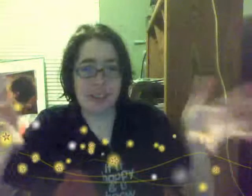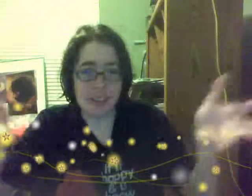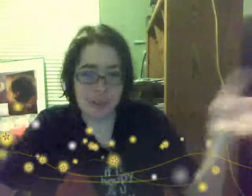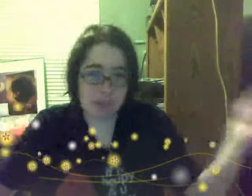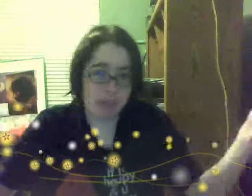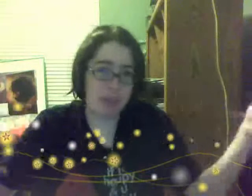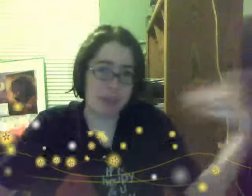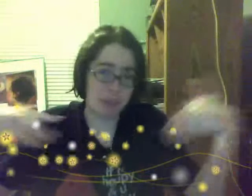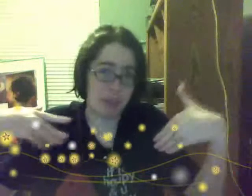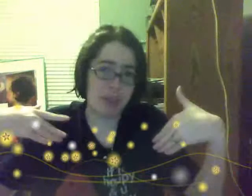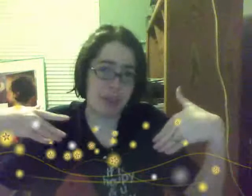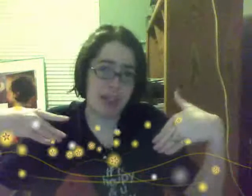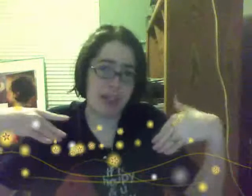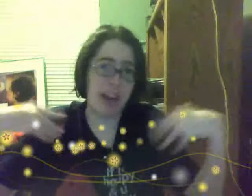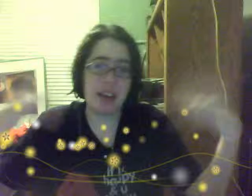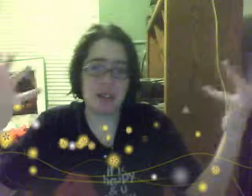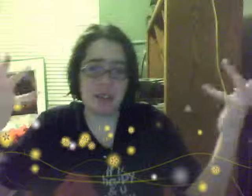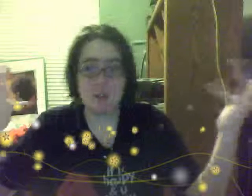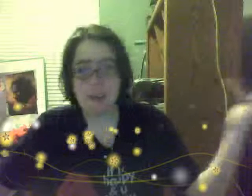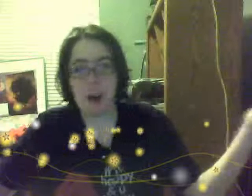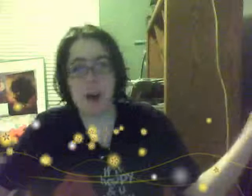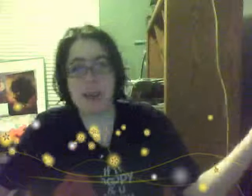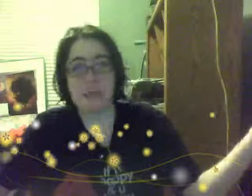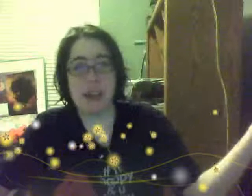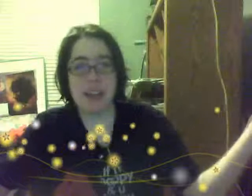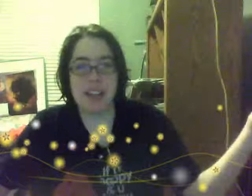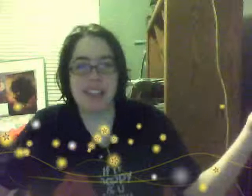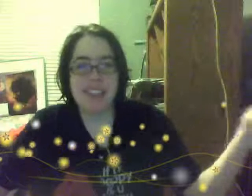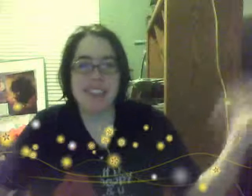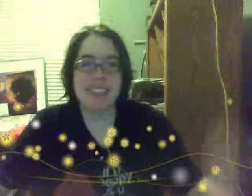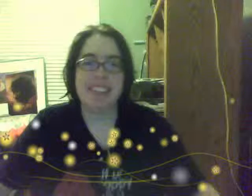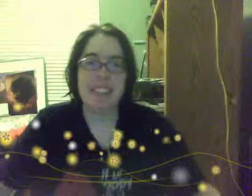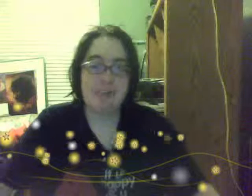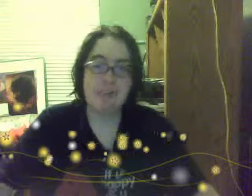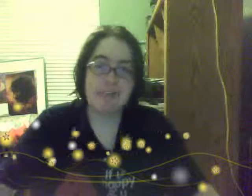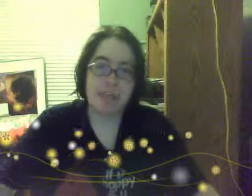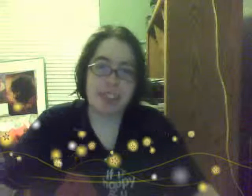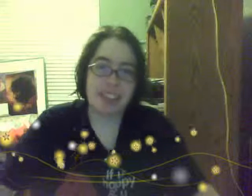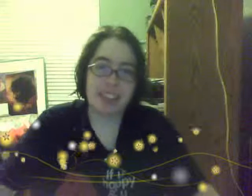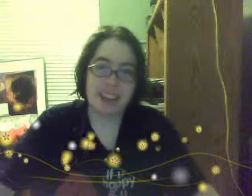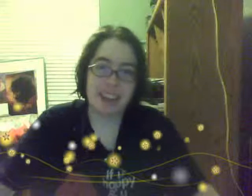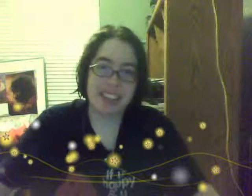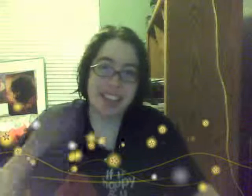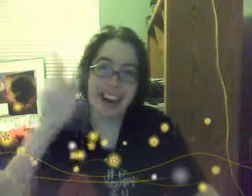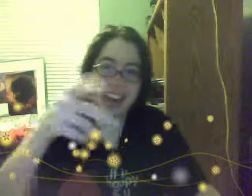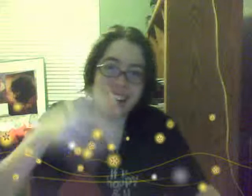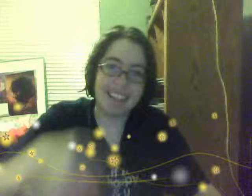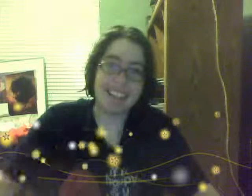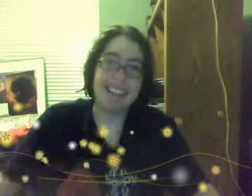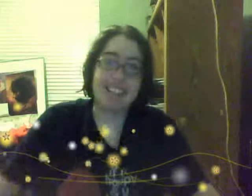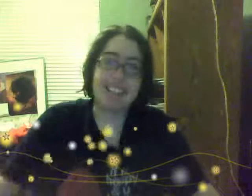other people smarter than me, I know, hard to imagine, pointed it out. I was like, aha.